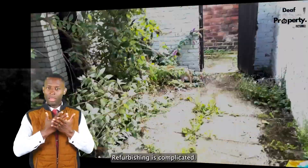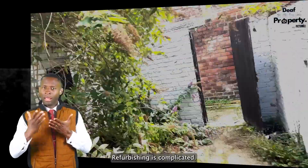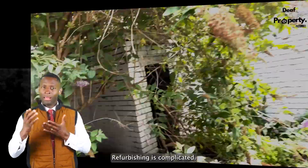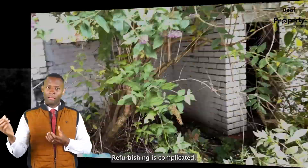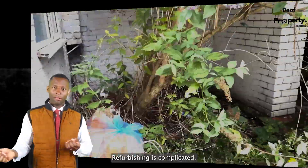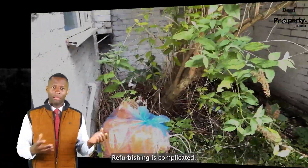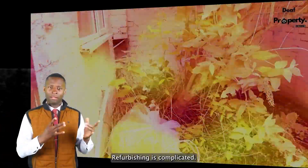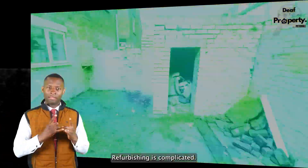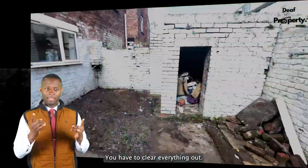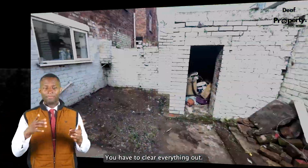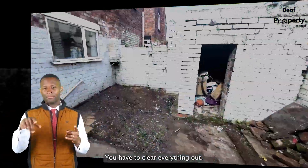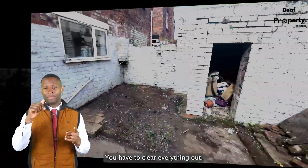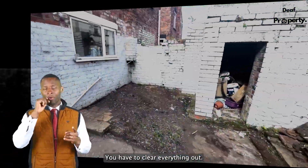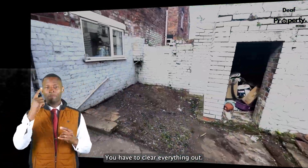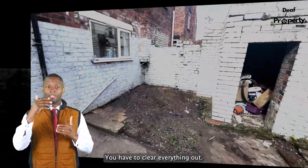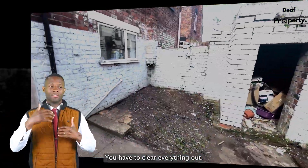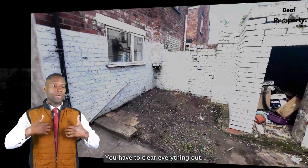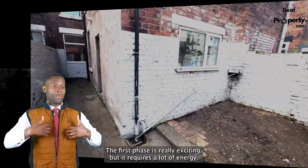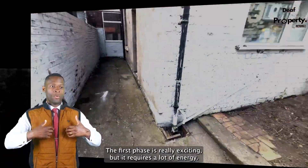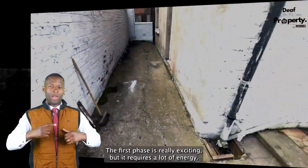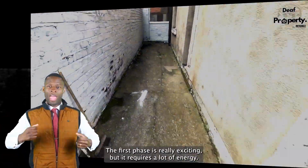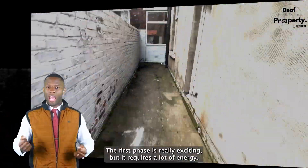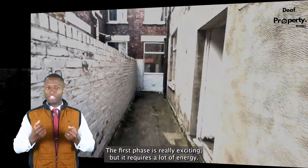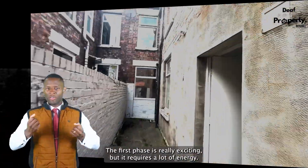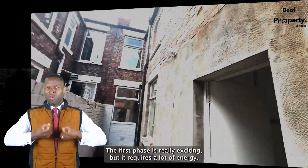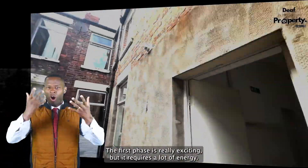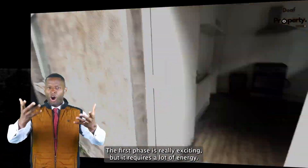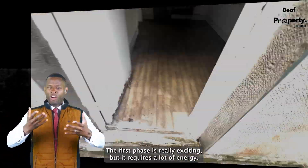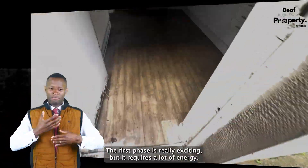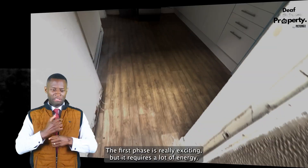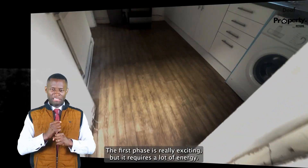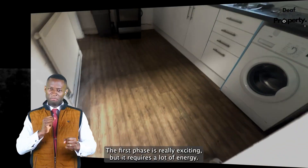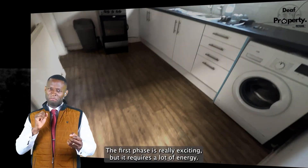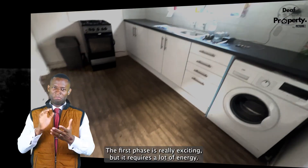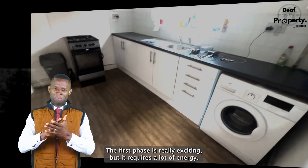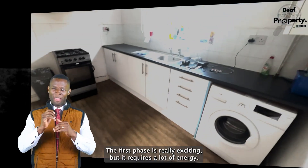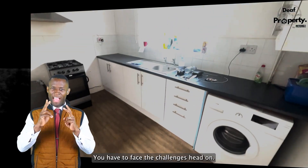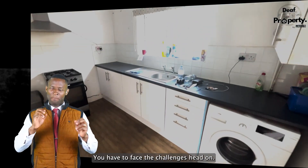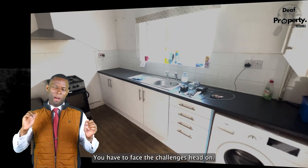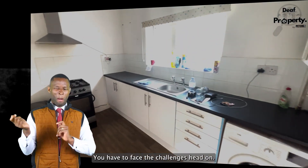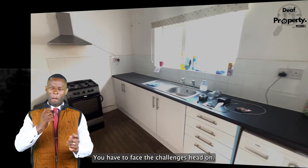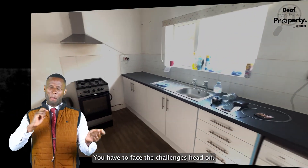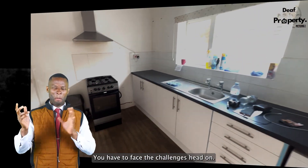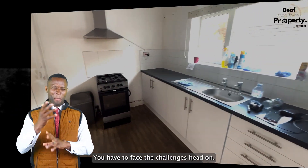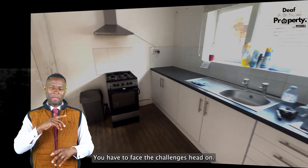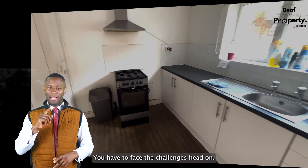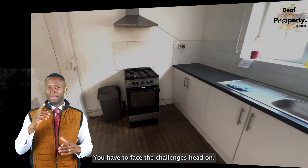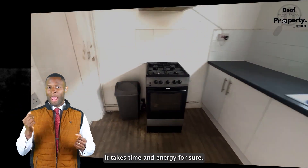Refurbishing is complicated. You have to clear everything out. The first phase is really exciting, but it requires a lot of energy. You have to face the challenges head on. It